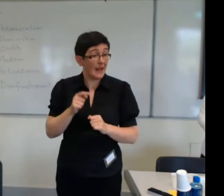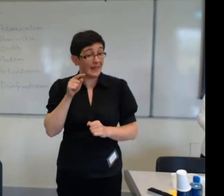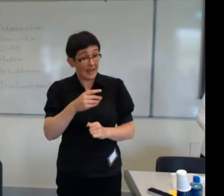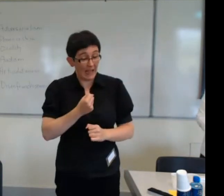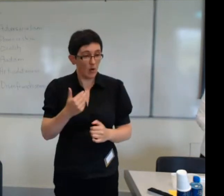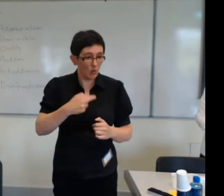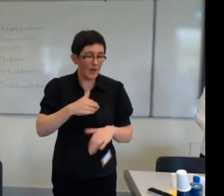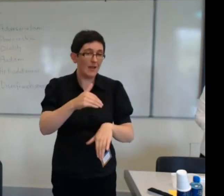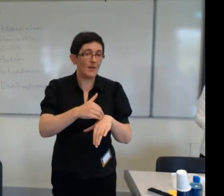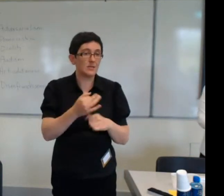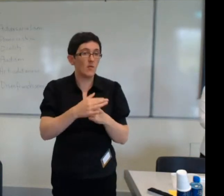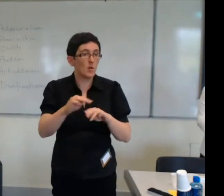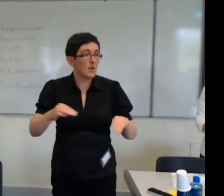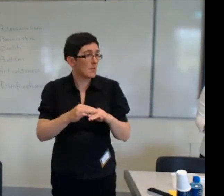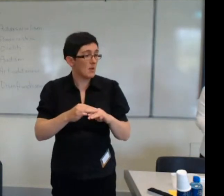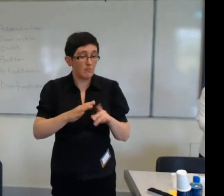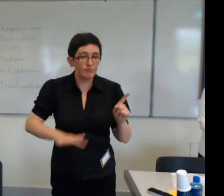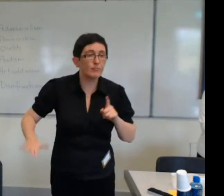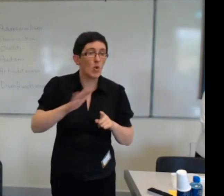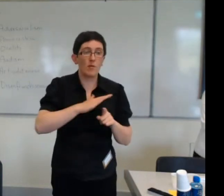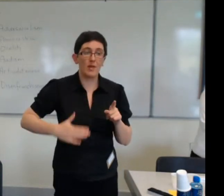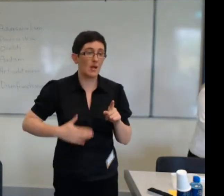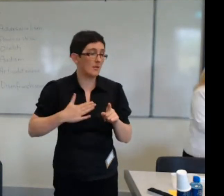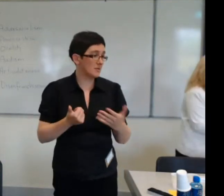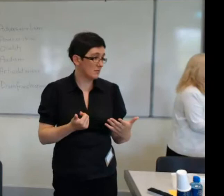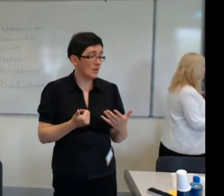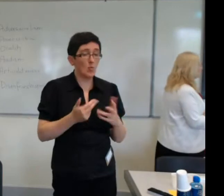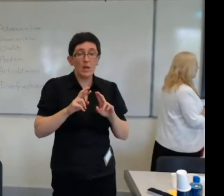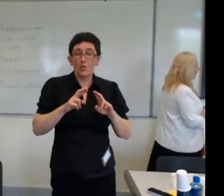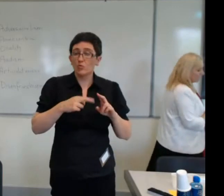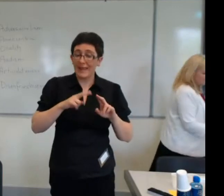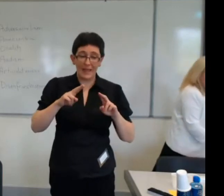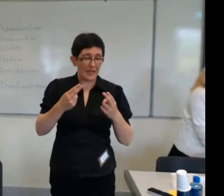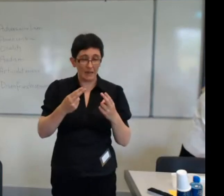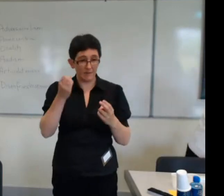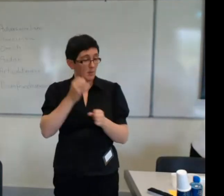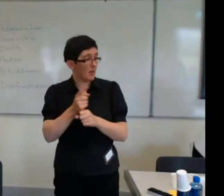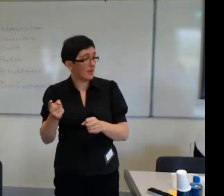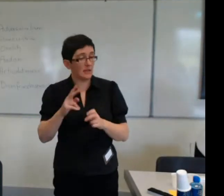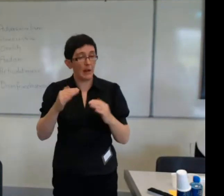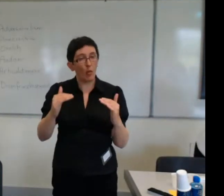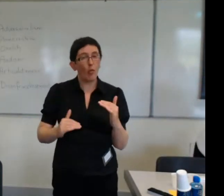for people in all aspects of life, and we really can't underestimate that. So we'll talk a little bit about